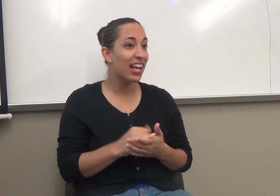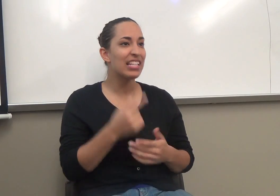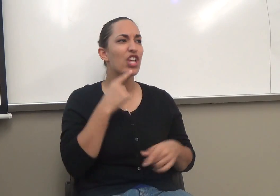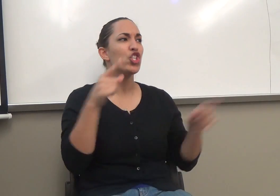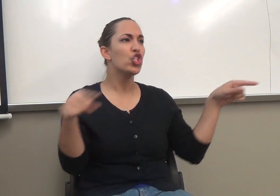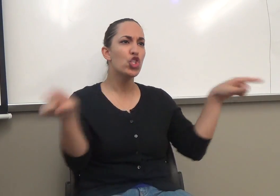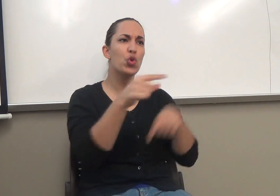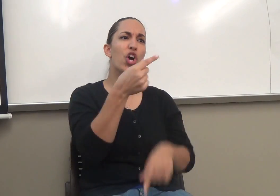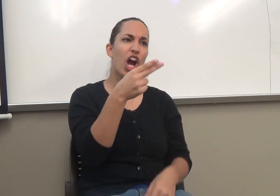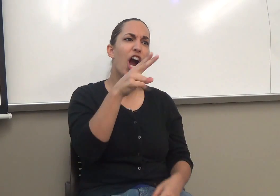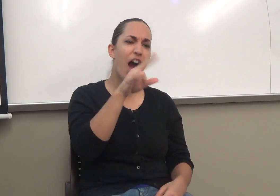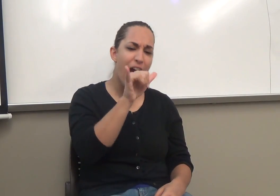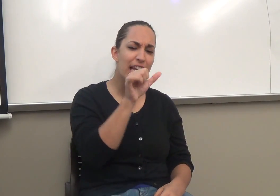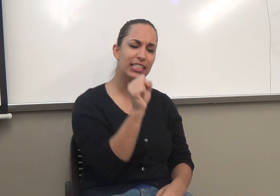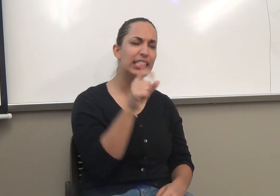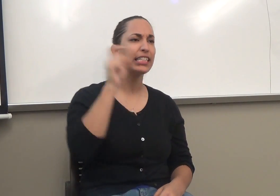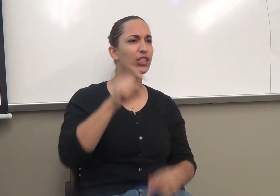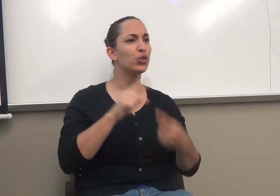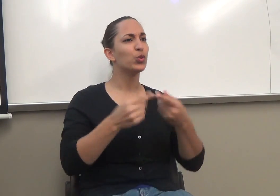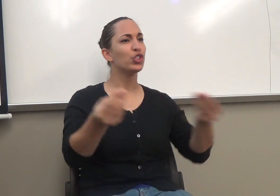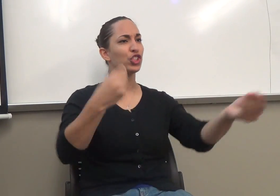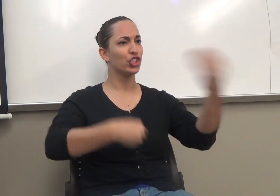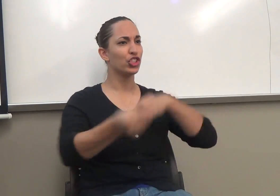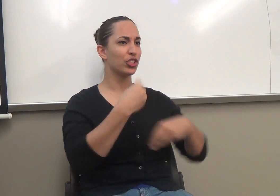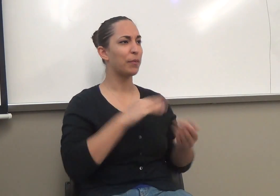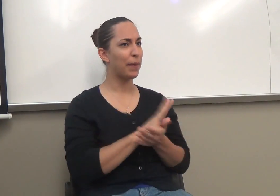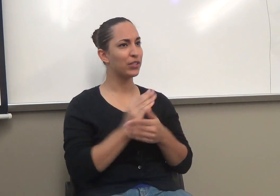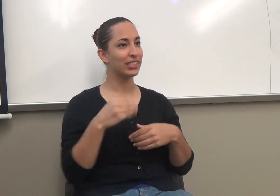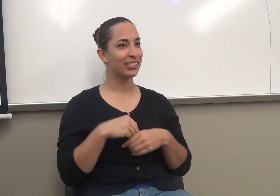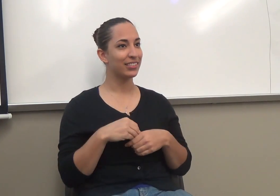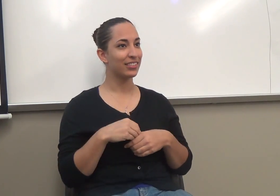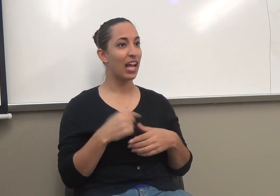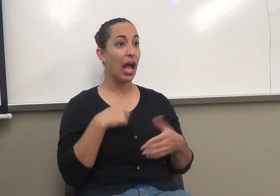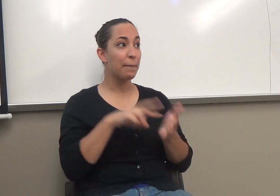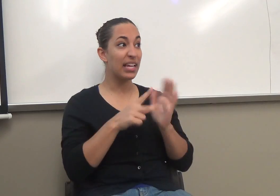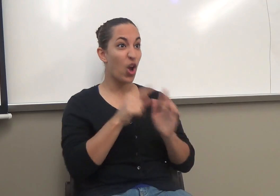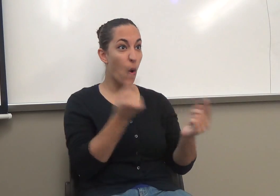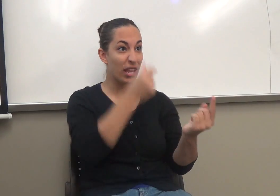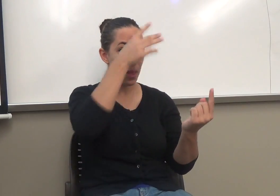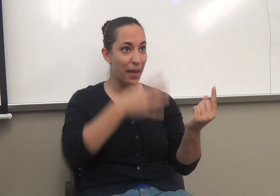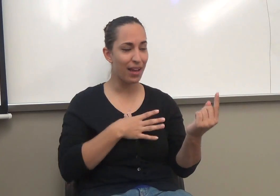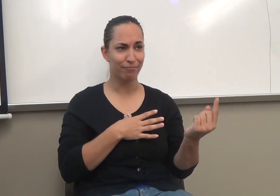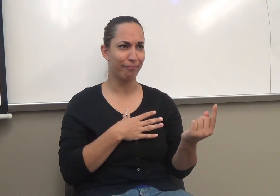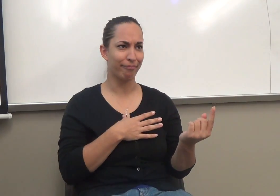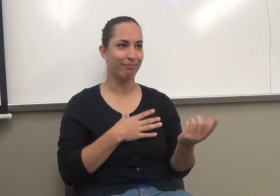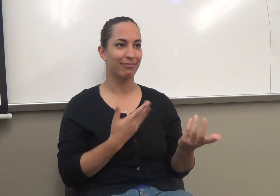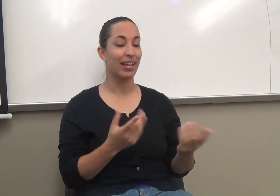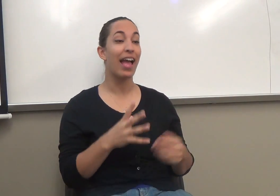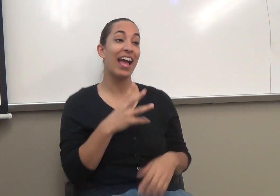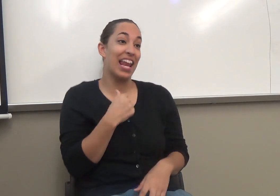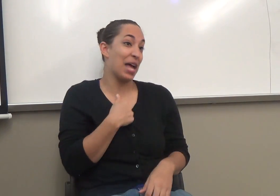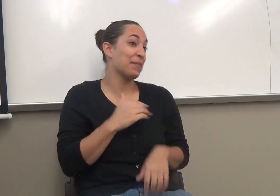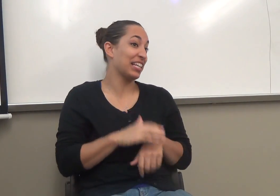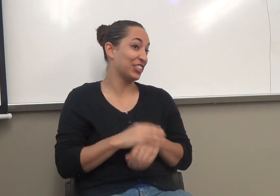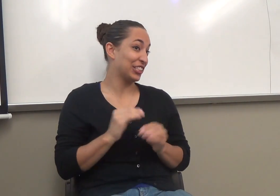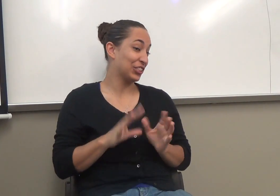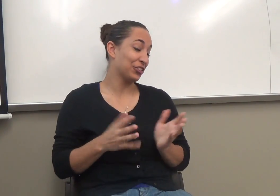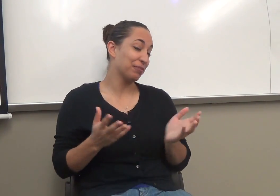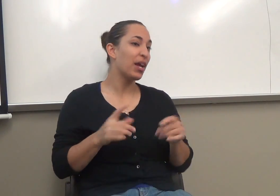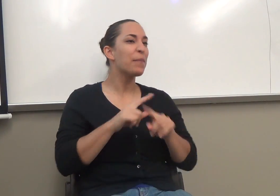turn your papers in. And I don't mean just the male. So, and I'm an English teacher, but that's my spoken. We